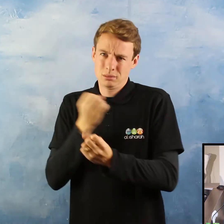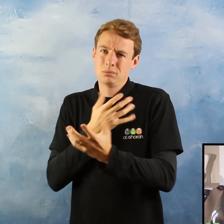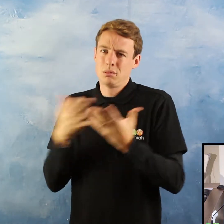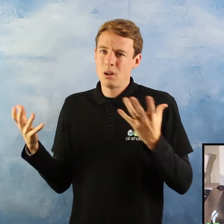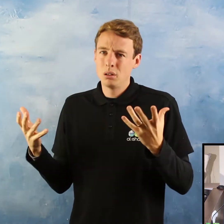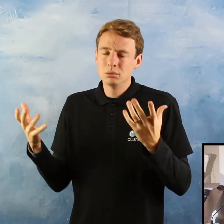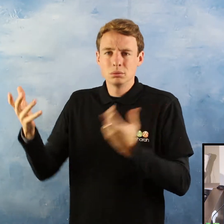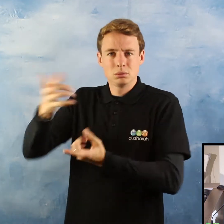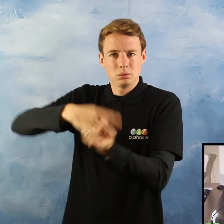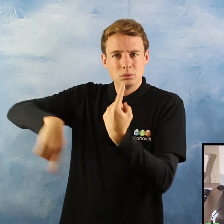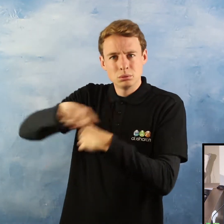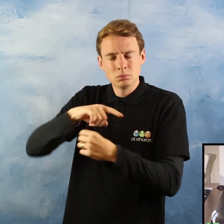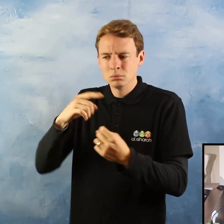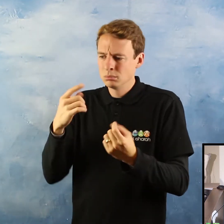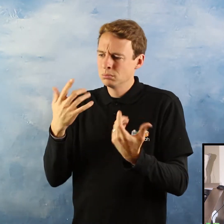this